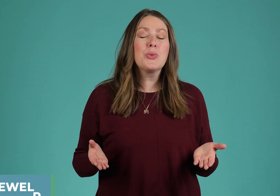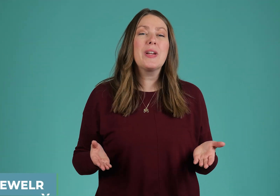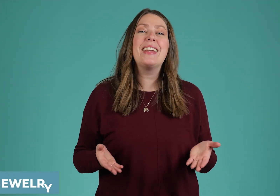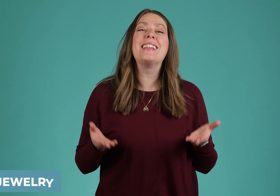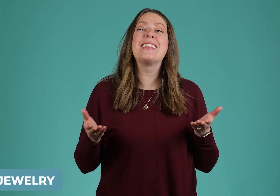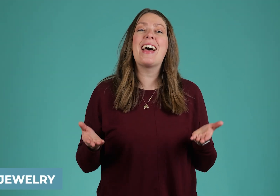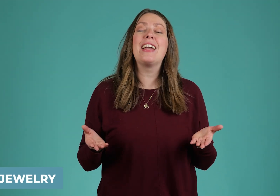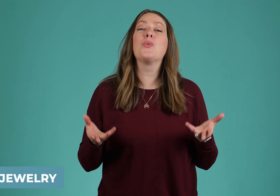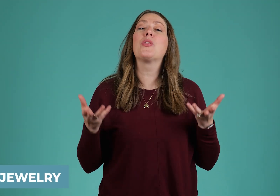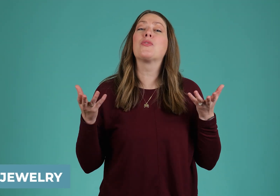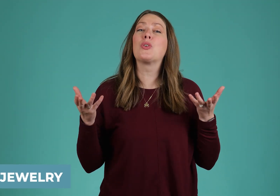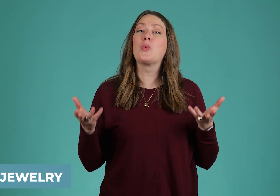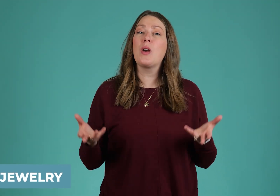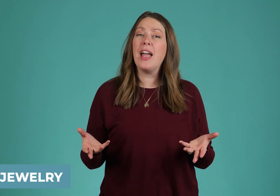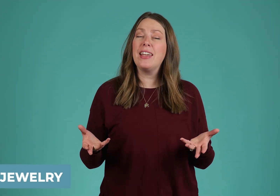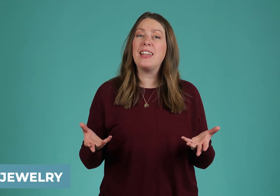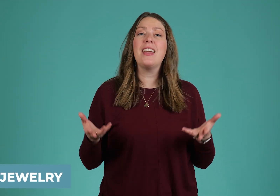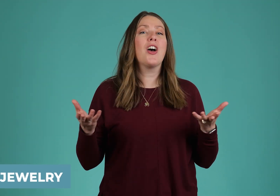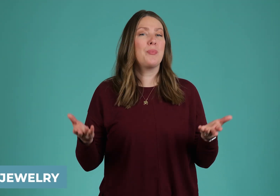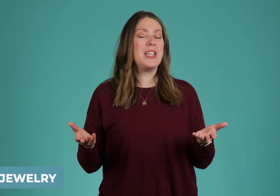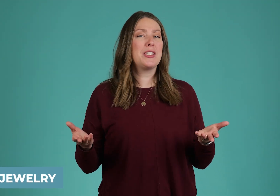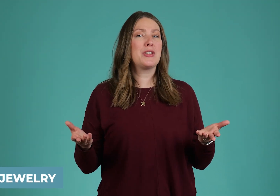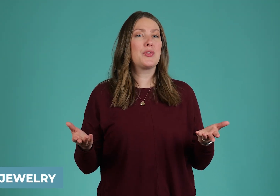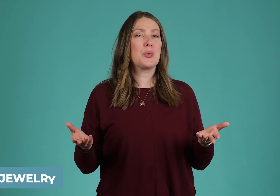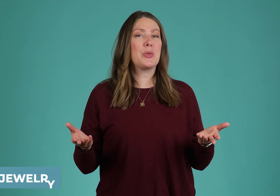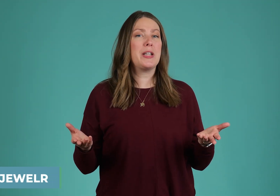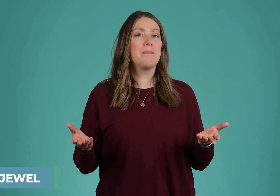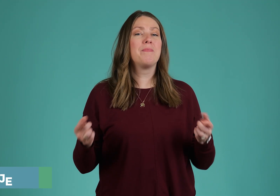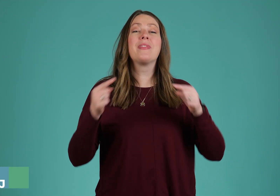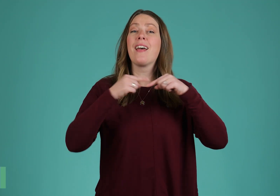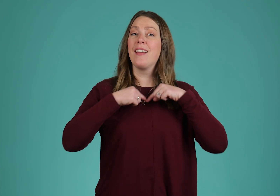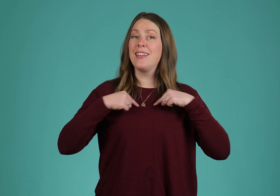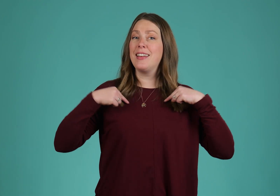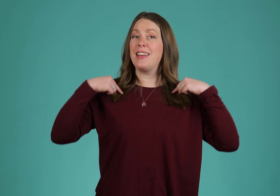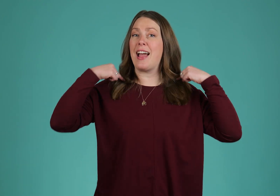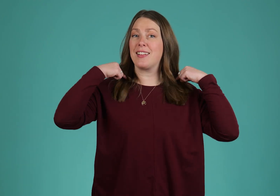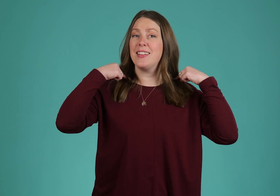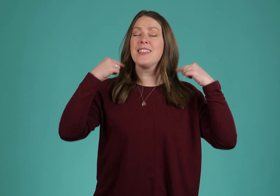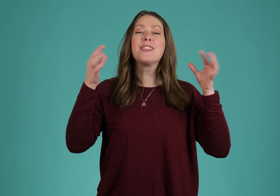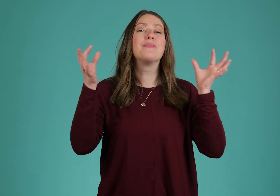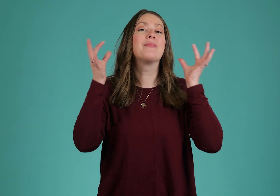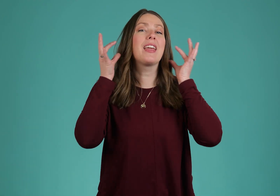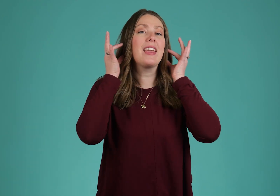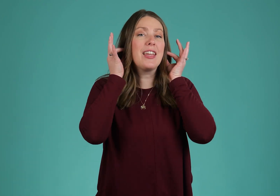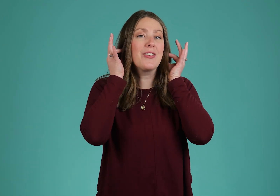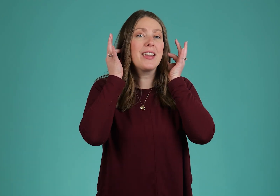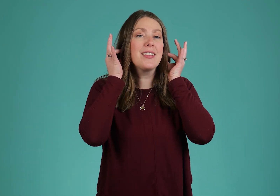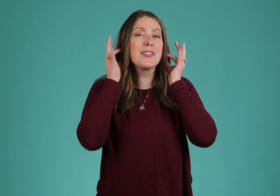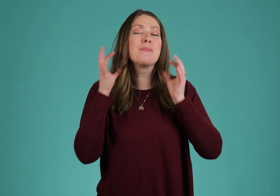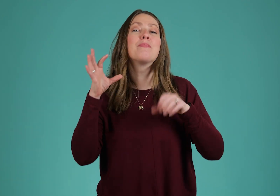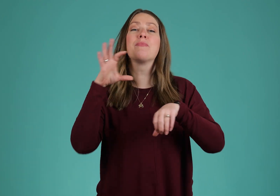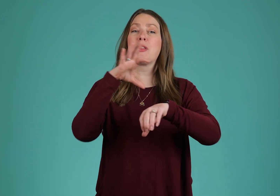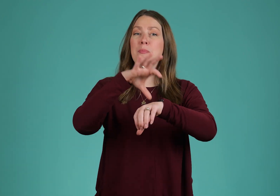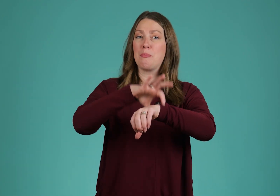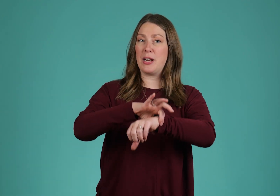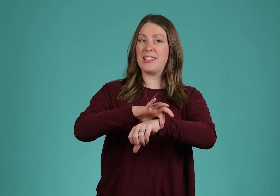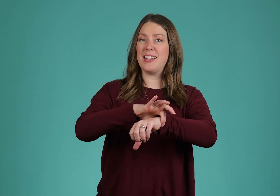Jewelry is signed with a variety of pieces of jewelry. Necklace, earrings,